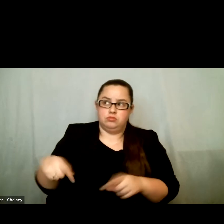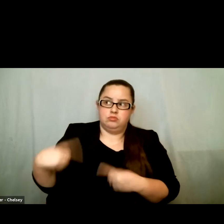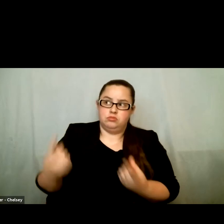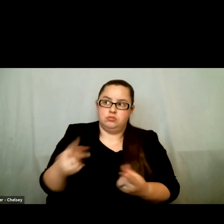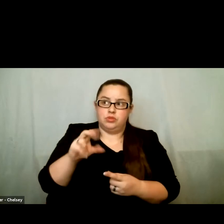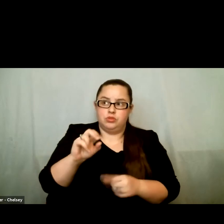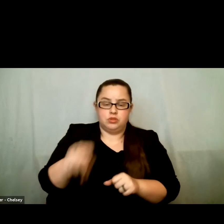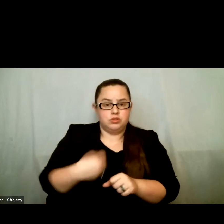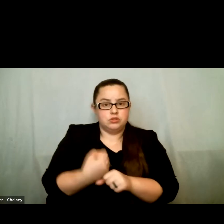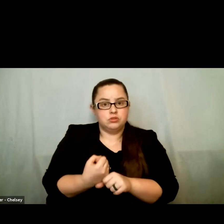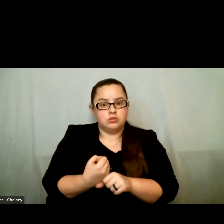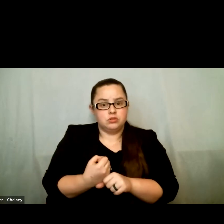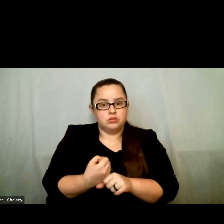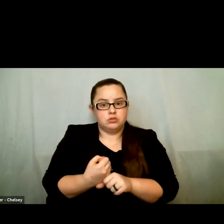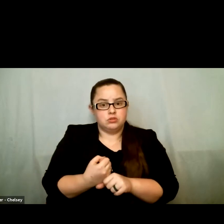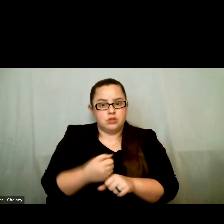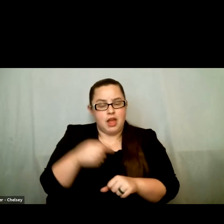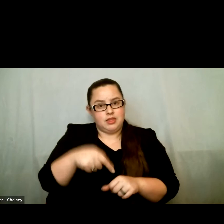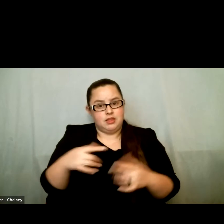years, this event